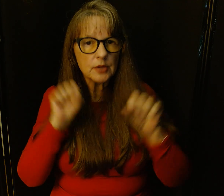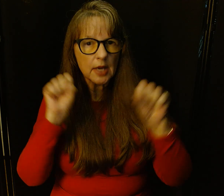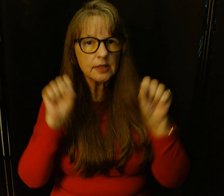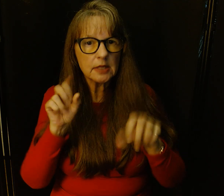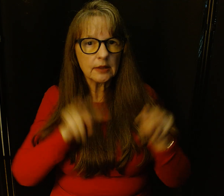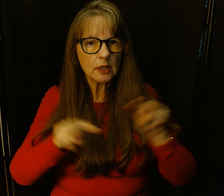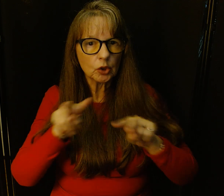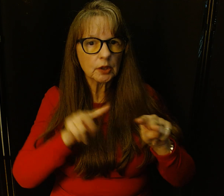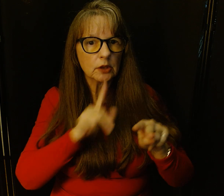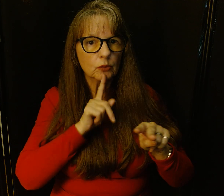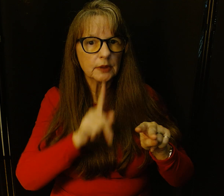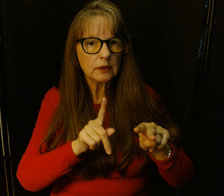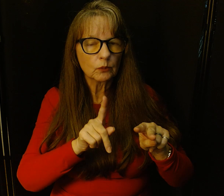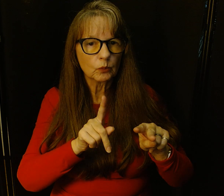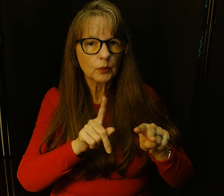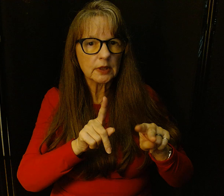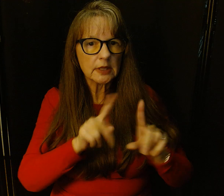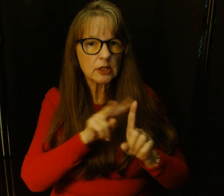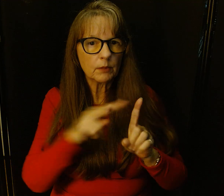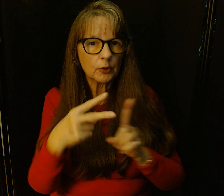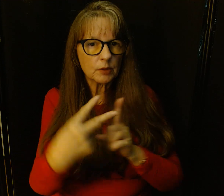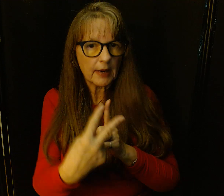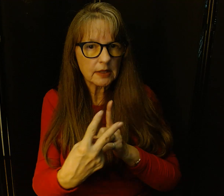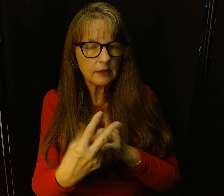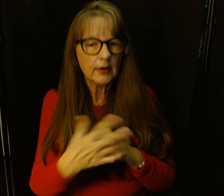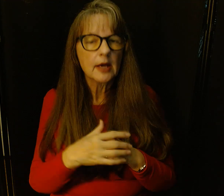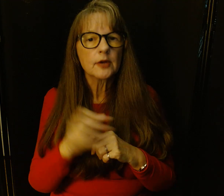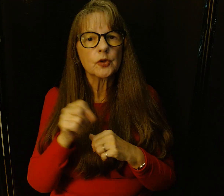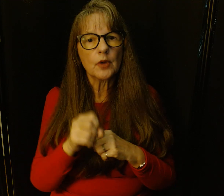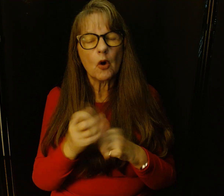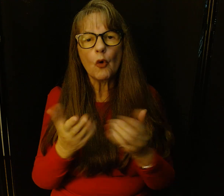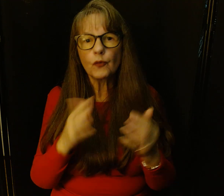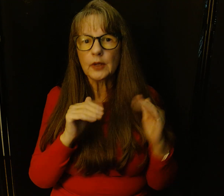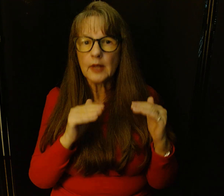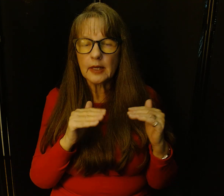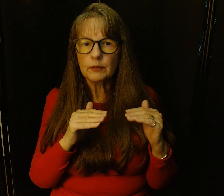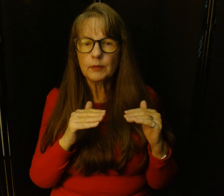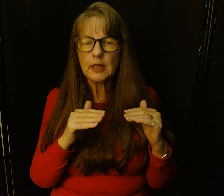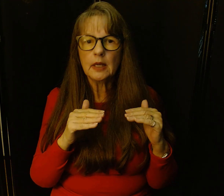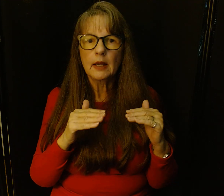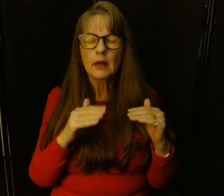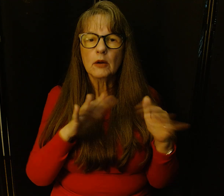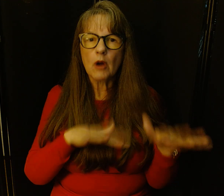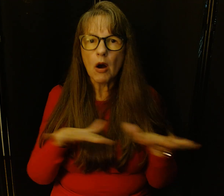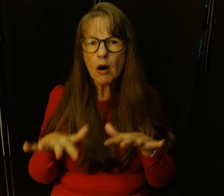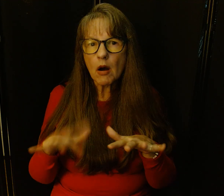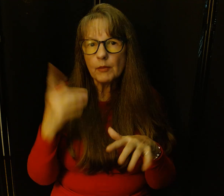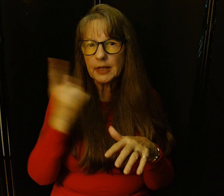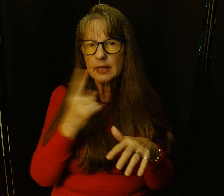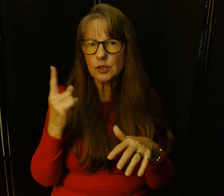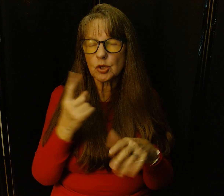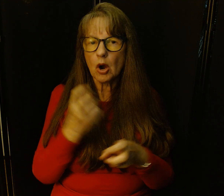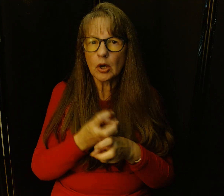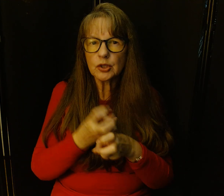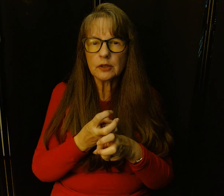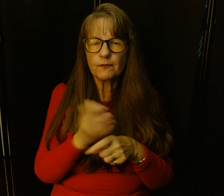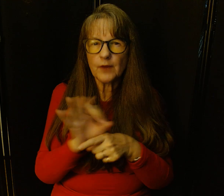exercises, and then look at the realistic perspective, so that hopefully they can be calm, because it's hard to